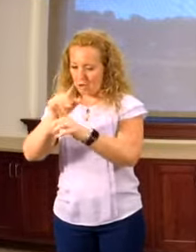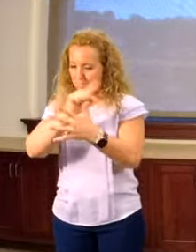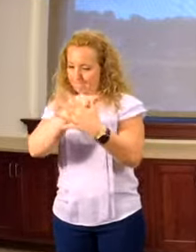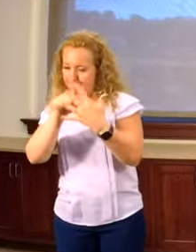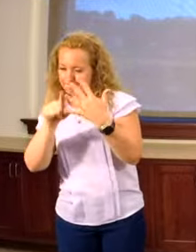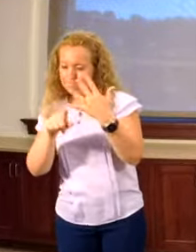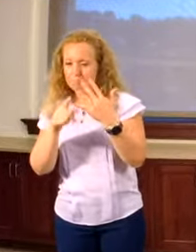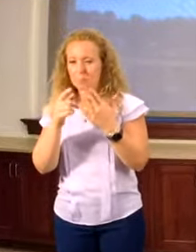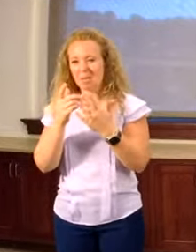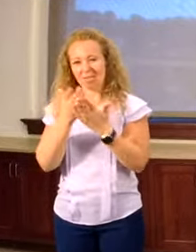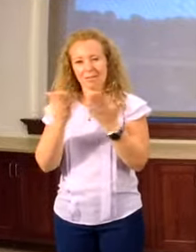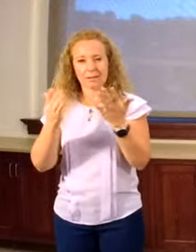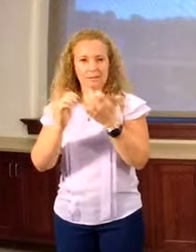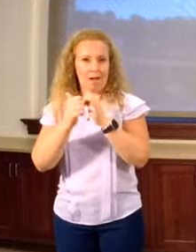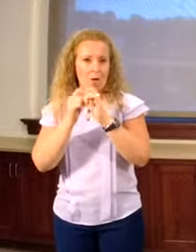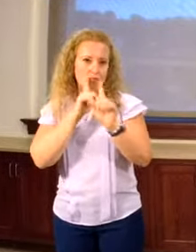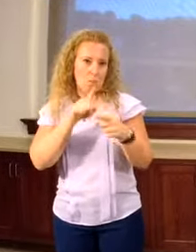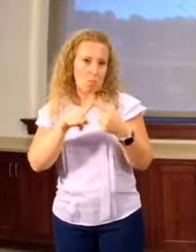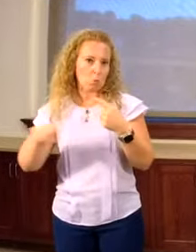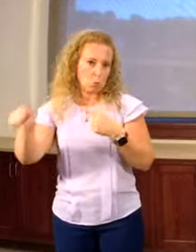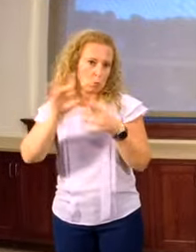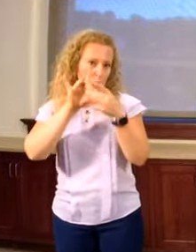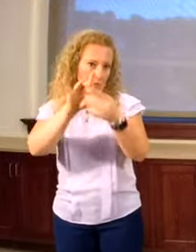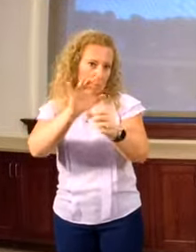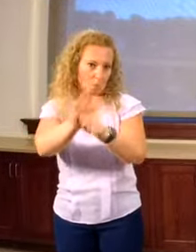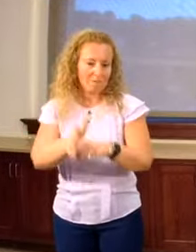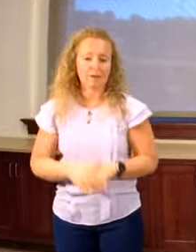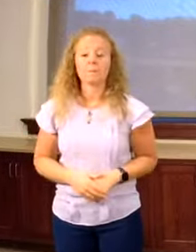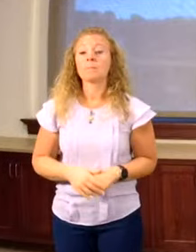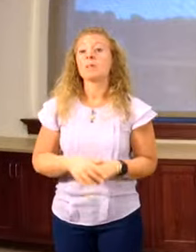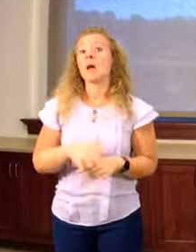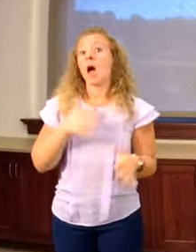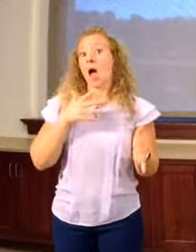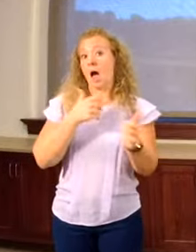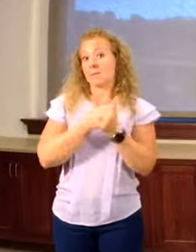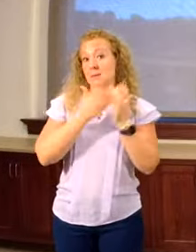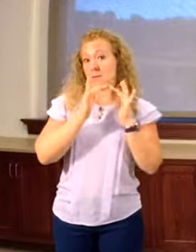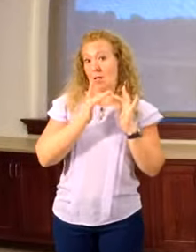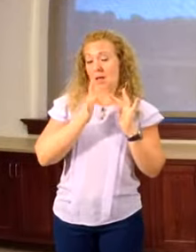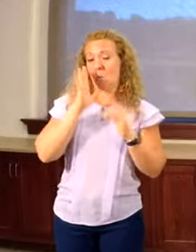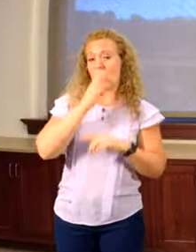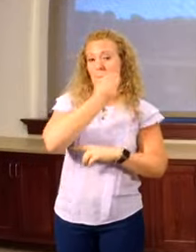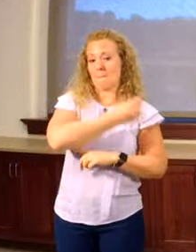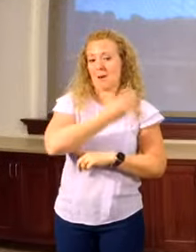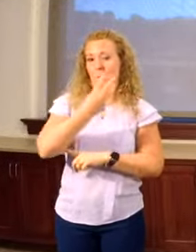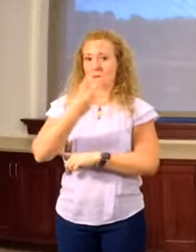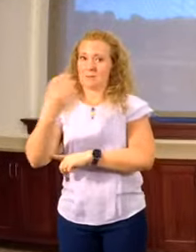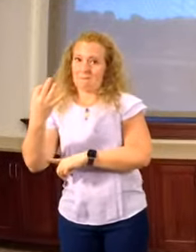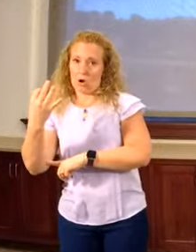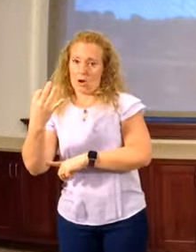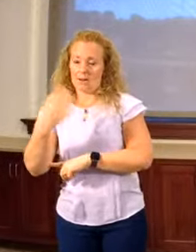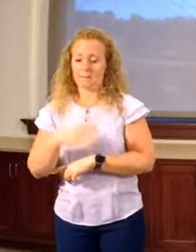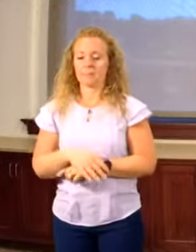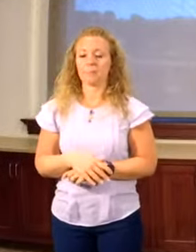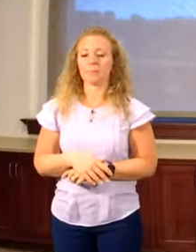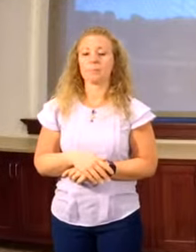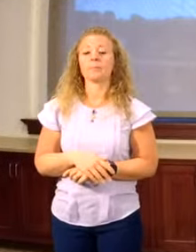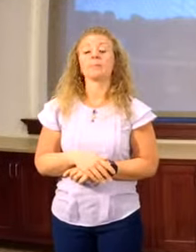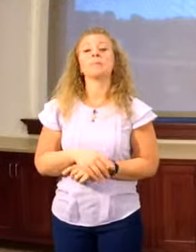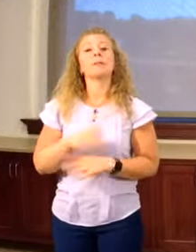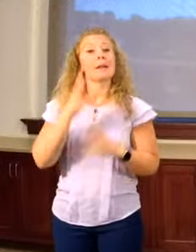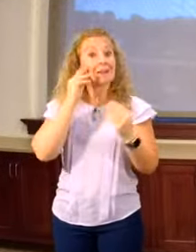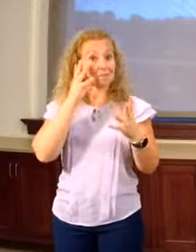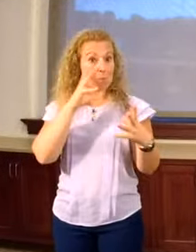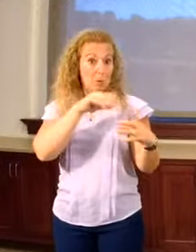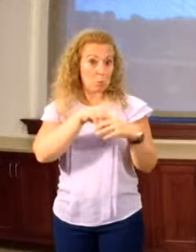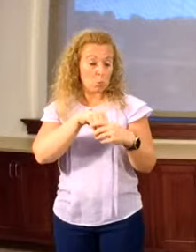how we will be reporting COVID-19. Updates will be given every Monday, Wednesday, and Friday. Some of the